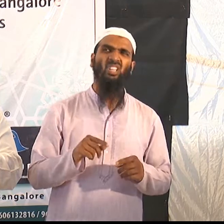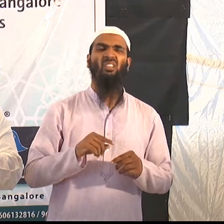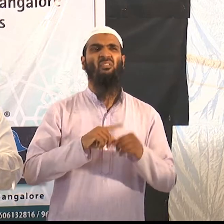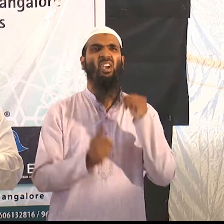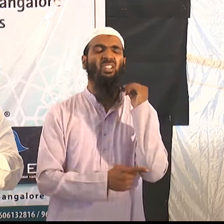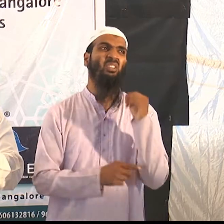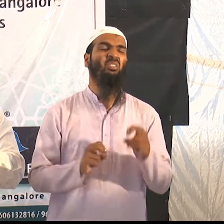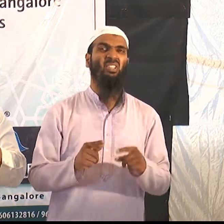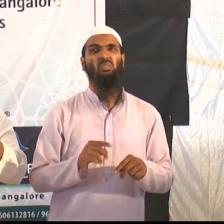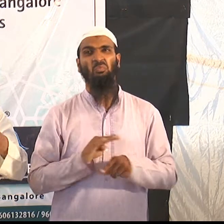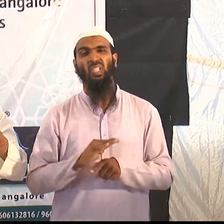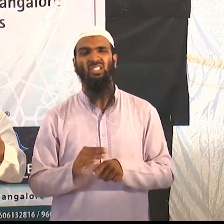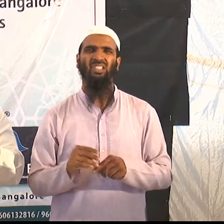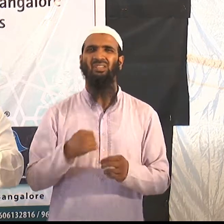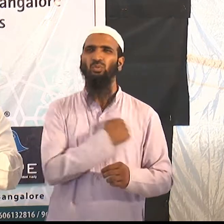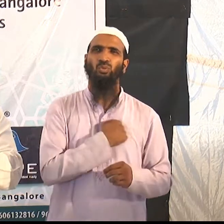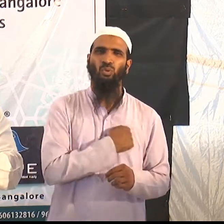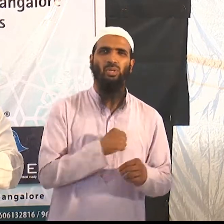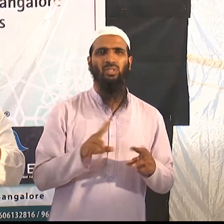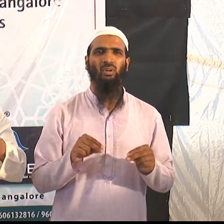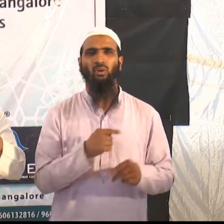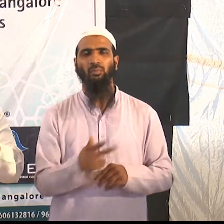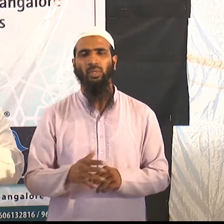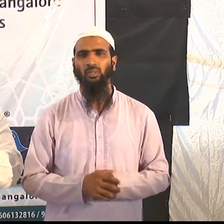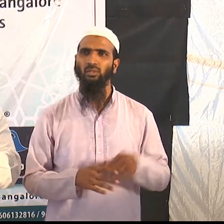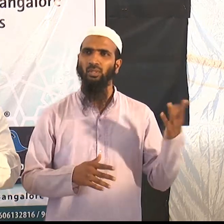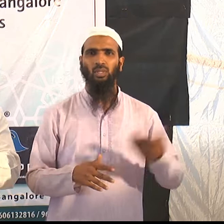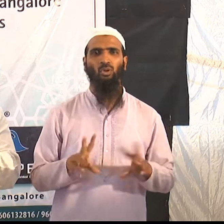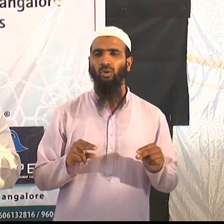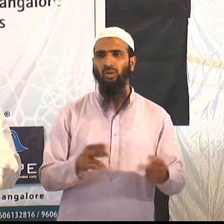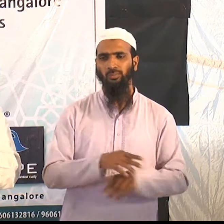everybody and request everybody to take a